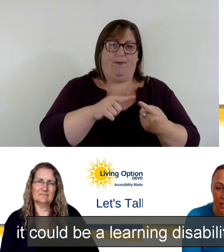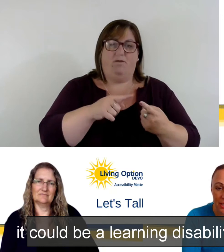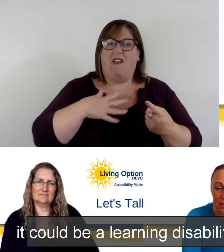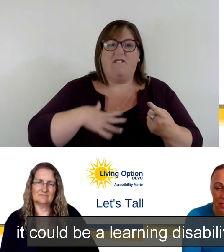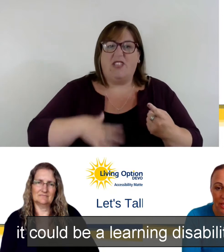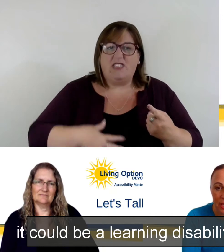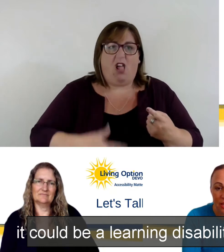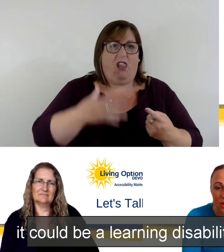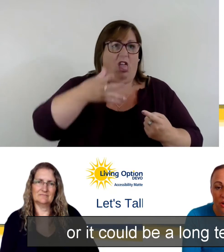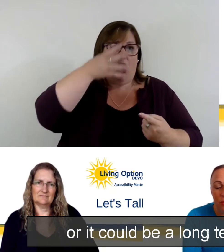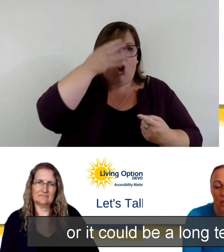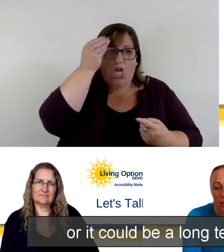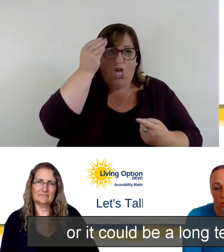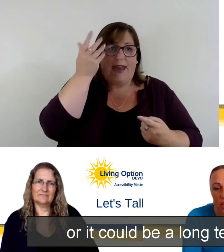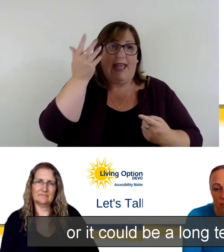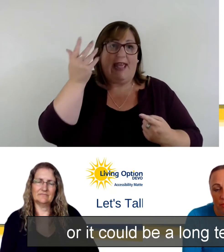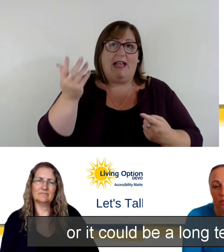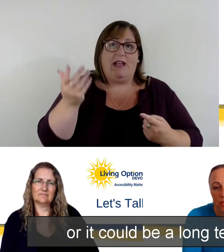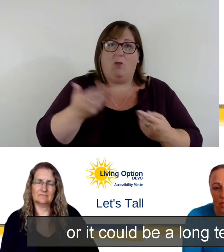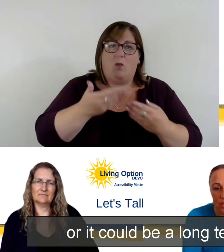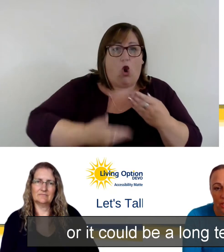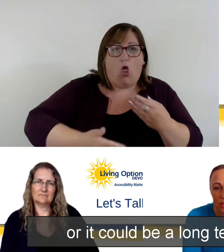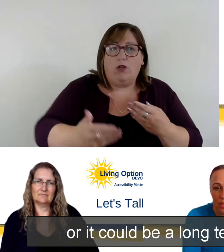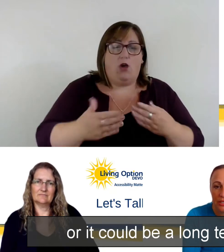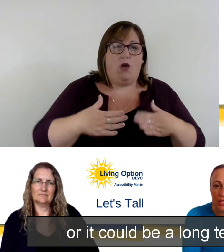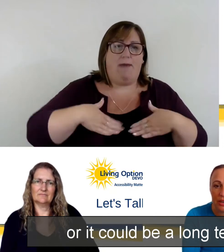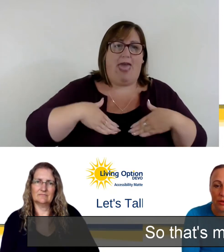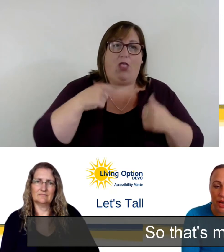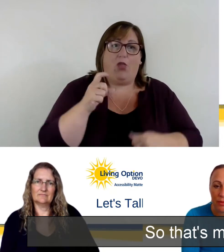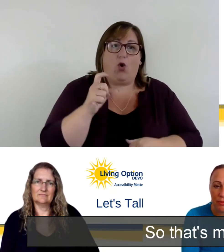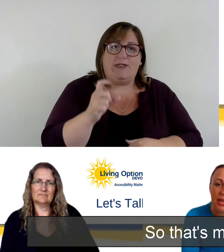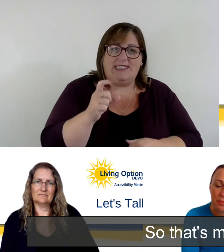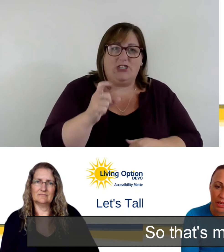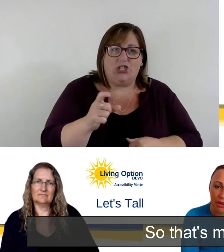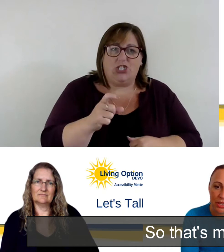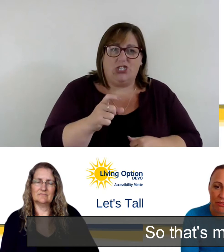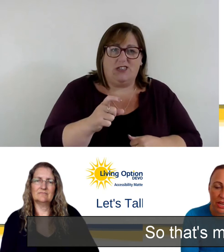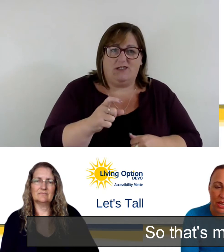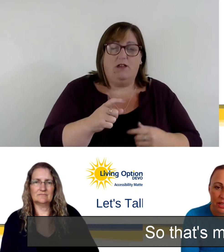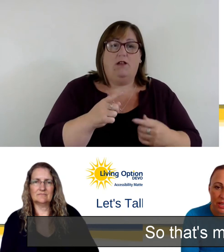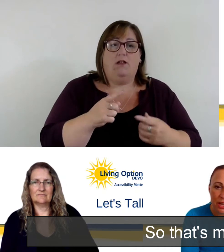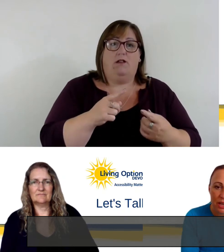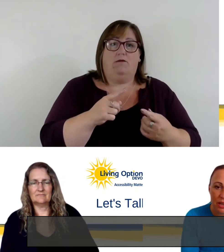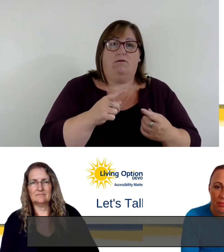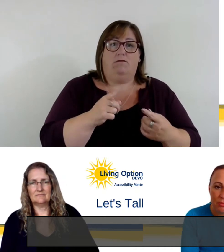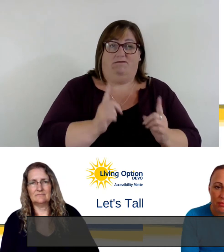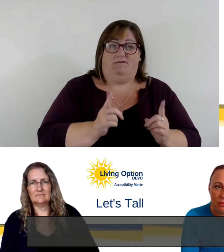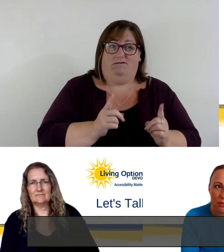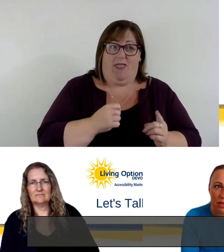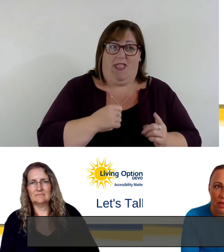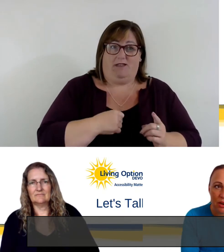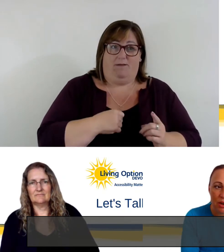could be a learning disability, or it could be a long-term health condition. So that's my criteria.